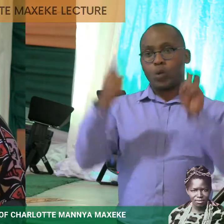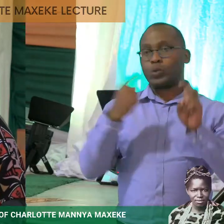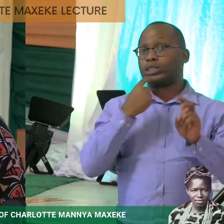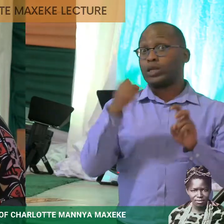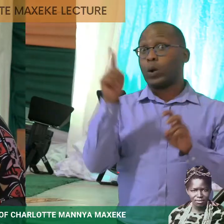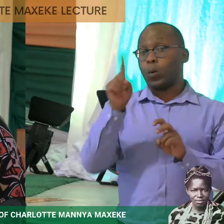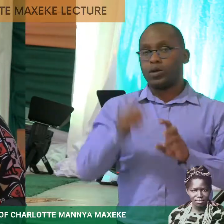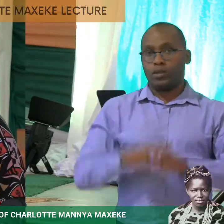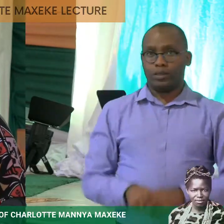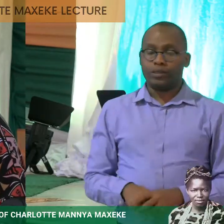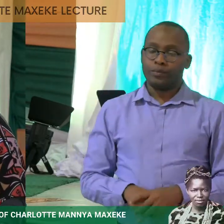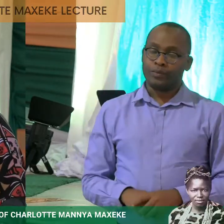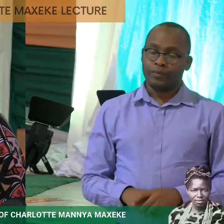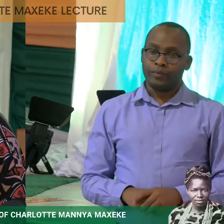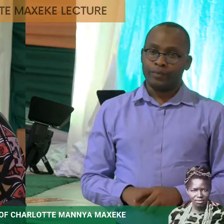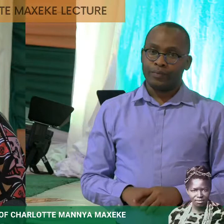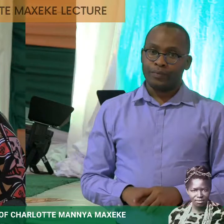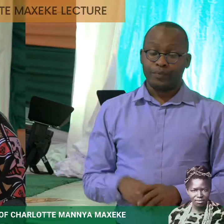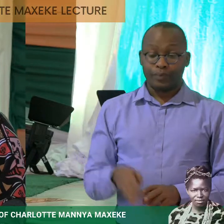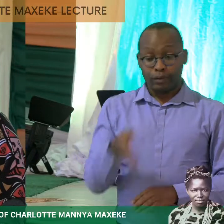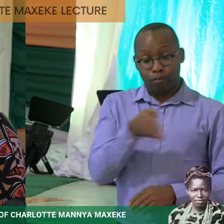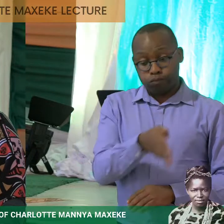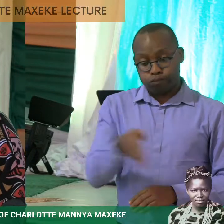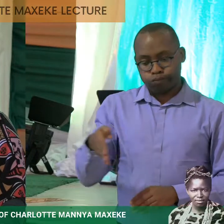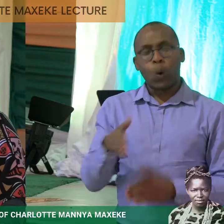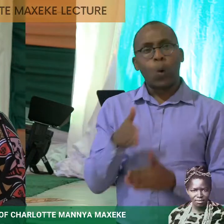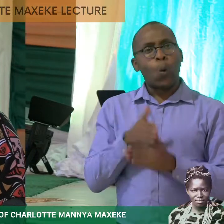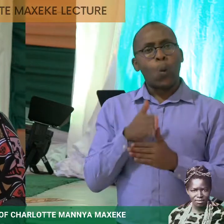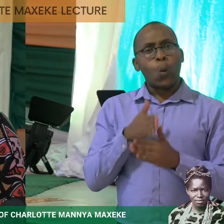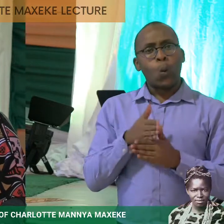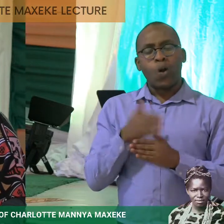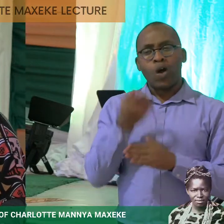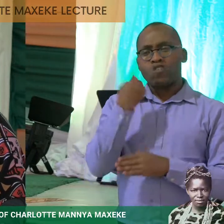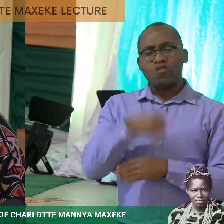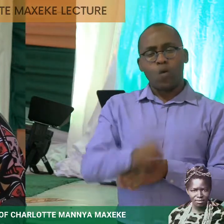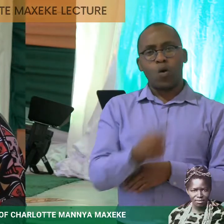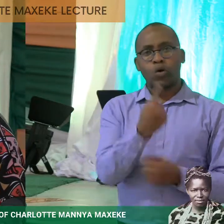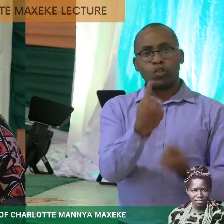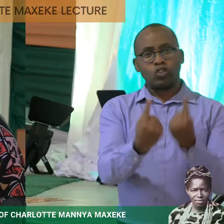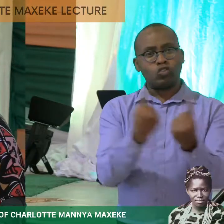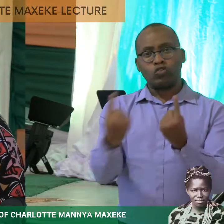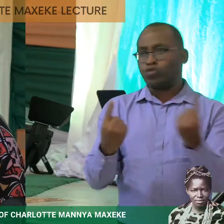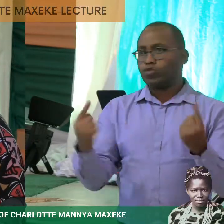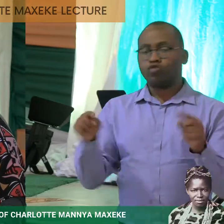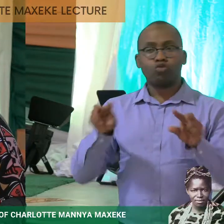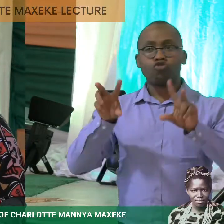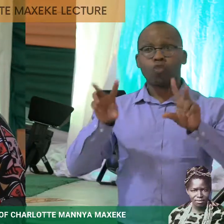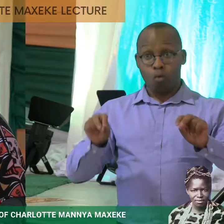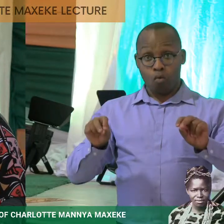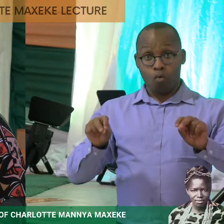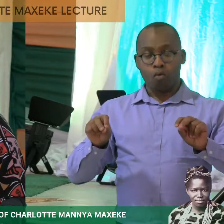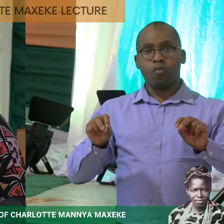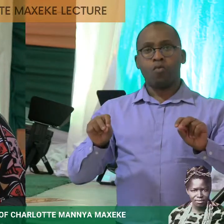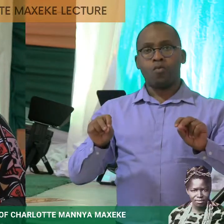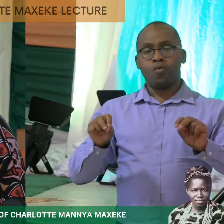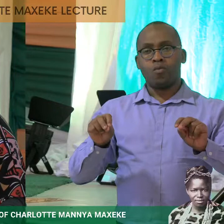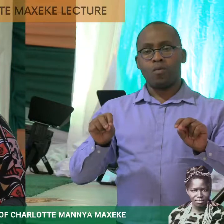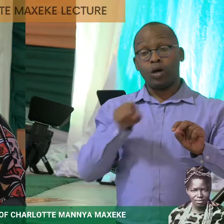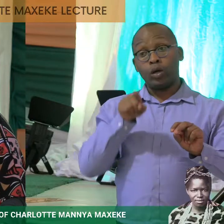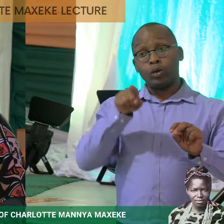work is not for yourselves. Kill that spirit of